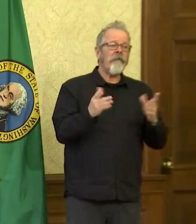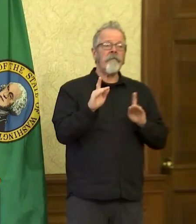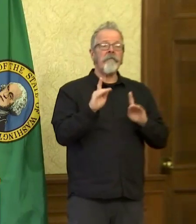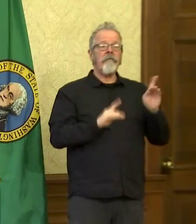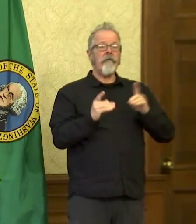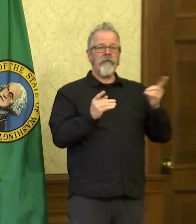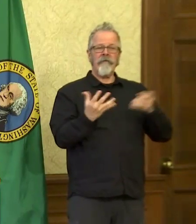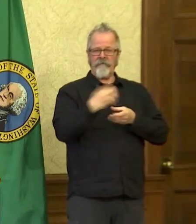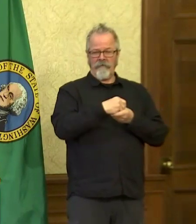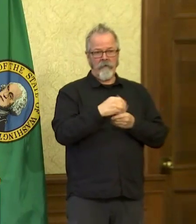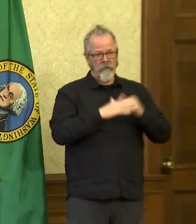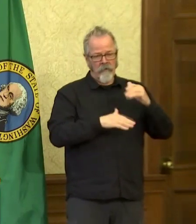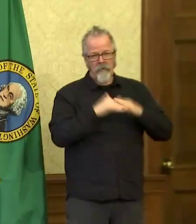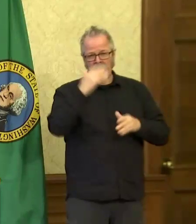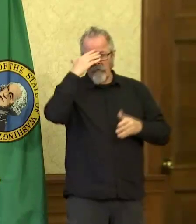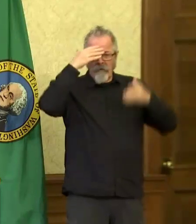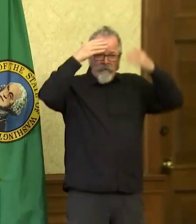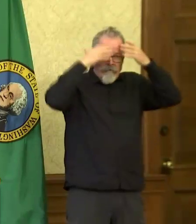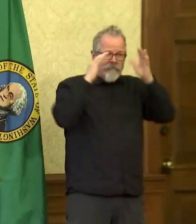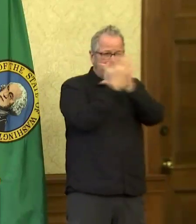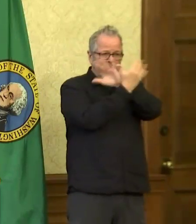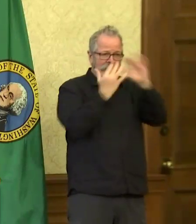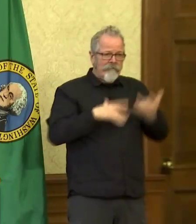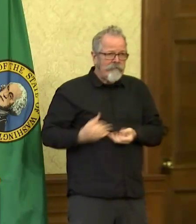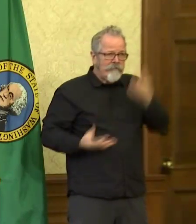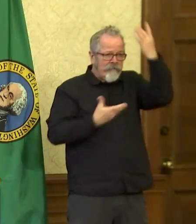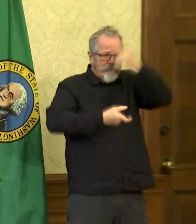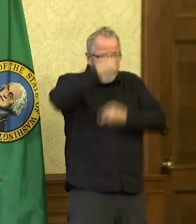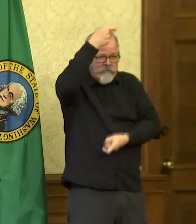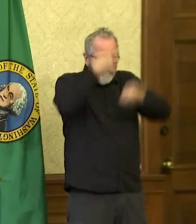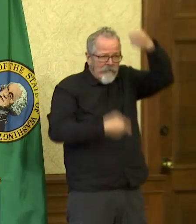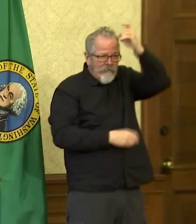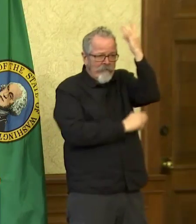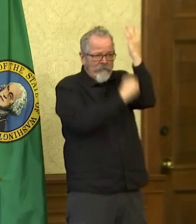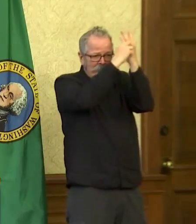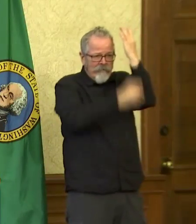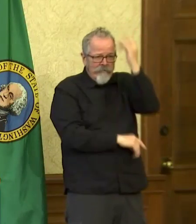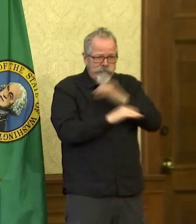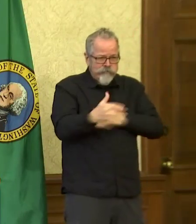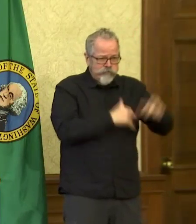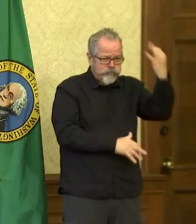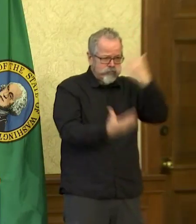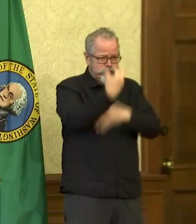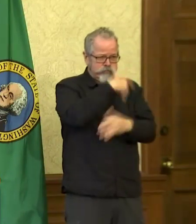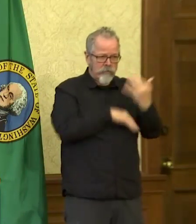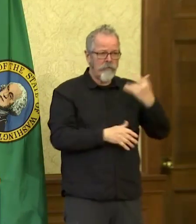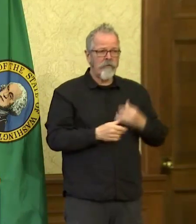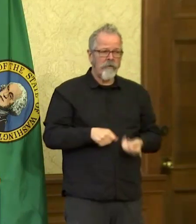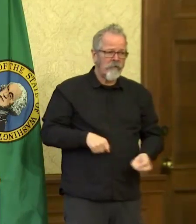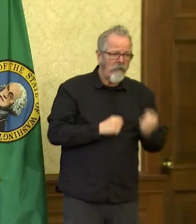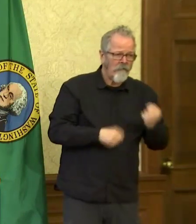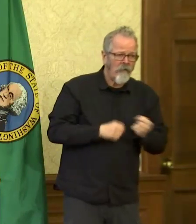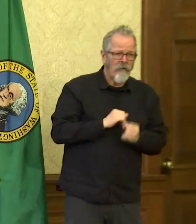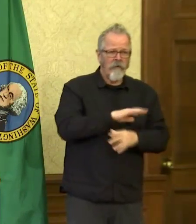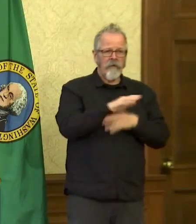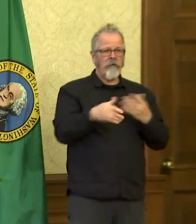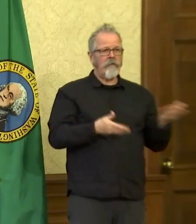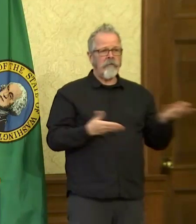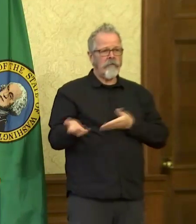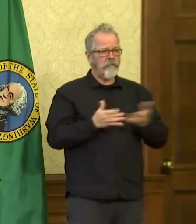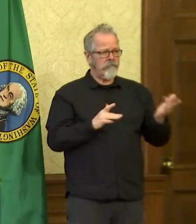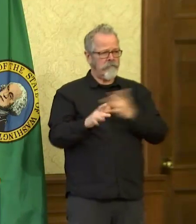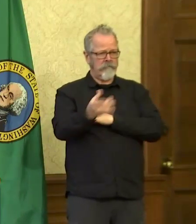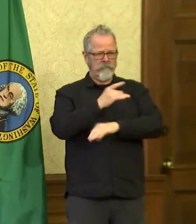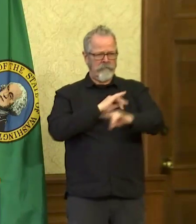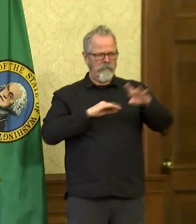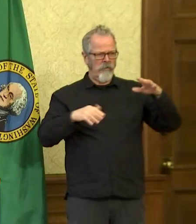floor. I think of the people digging ditches. And I think of the people who are out there in our beautiful Washington rain. And